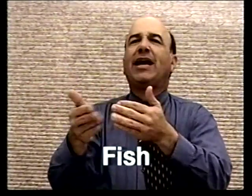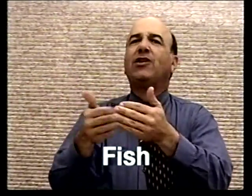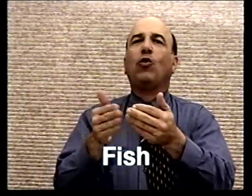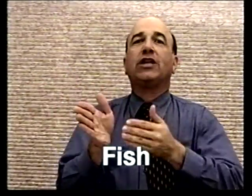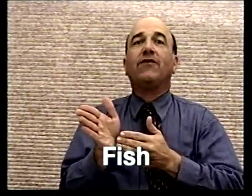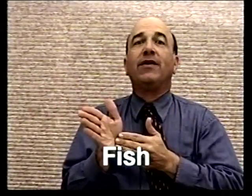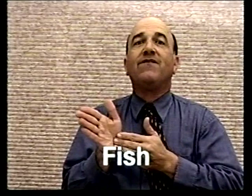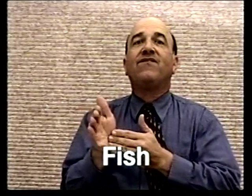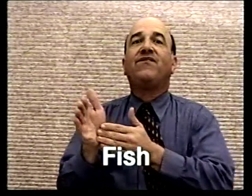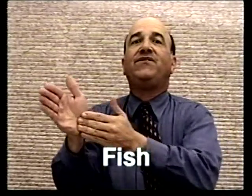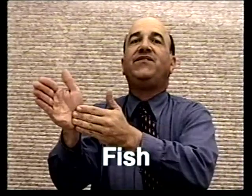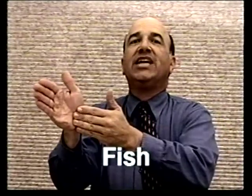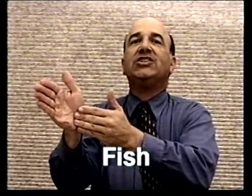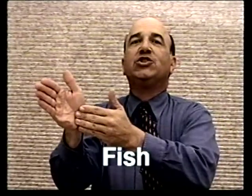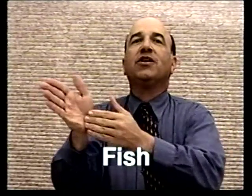makes no difference. Fish,